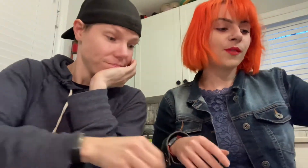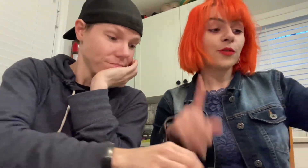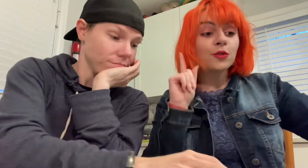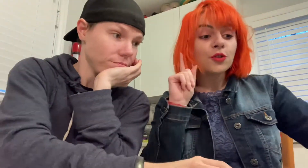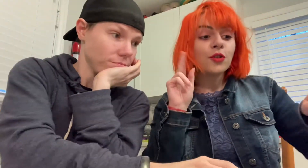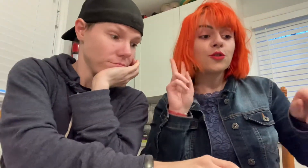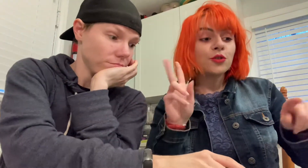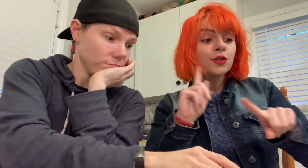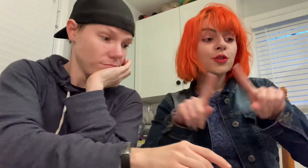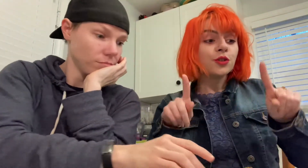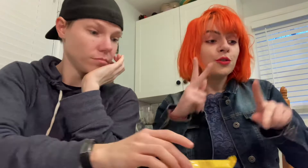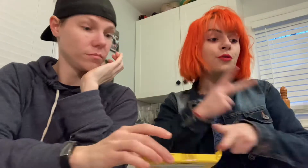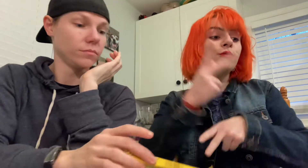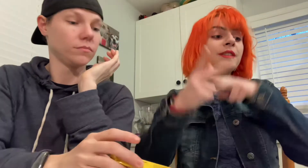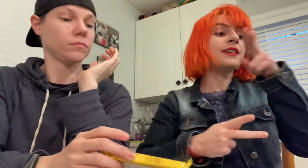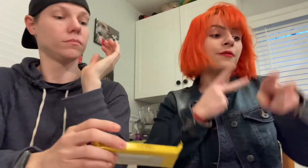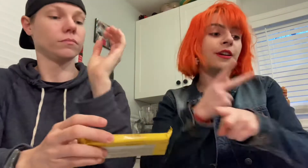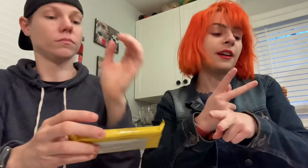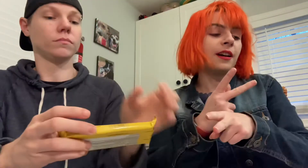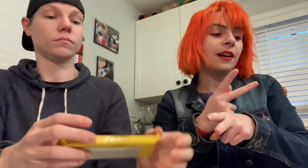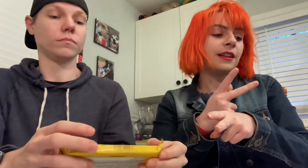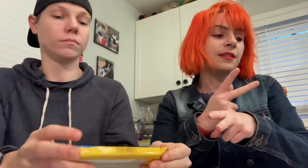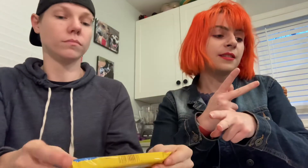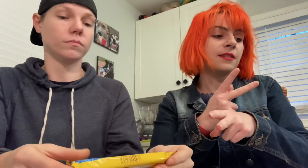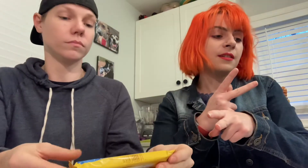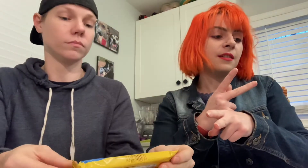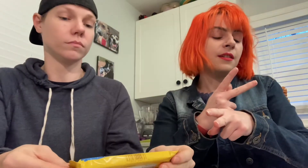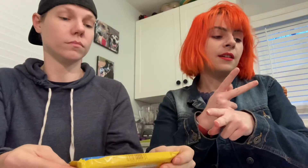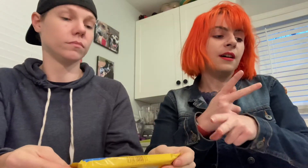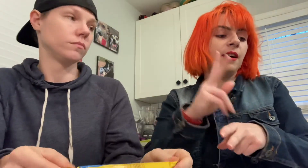There's two different kinds of